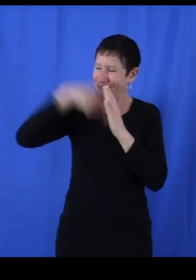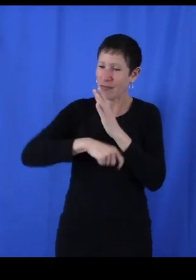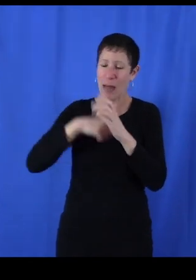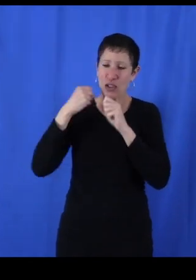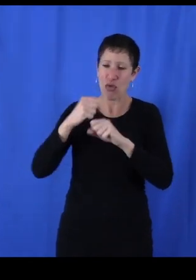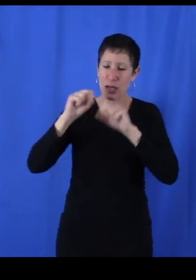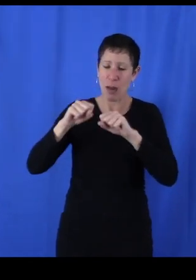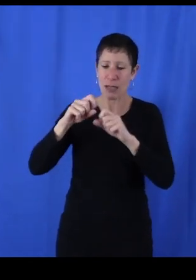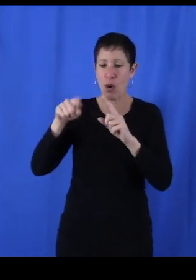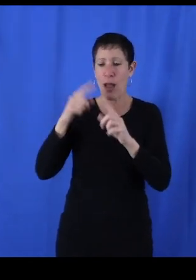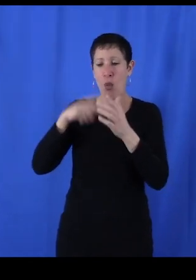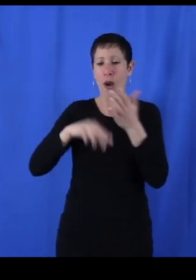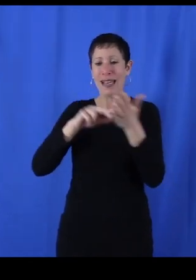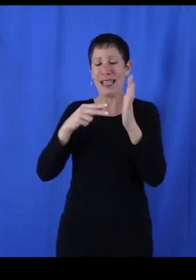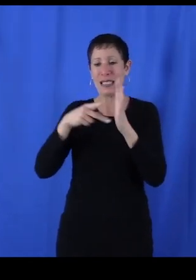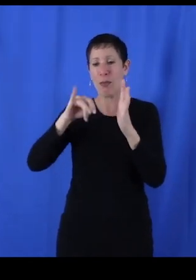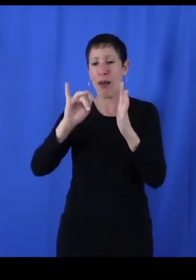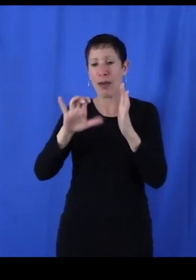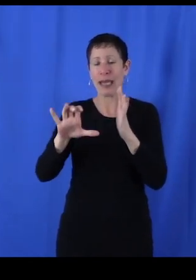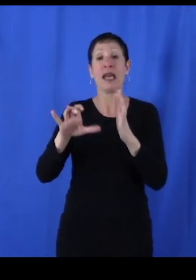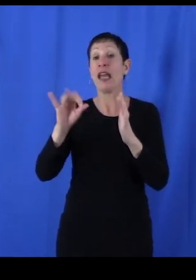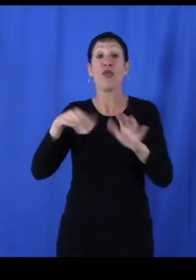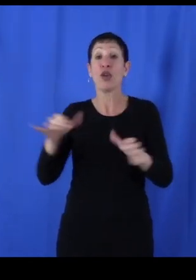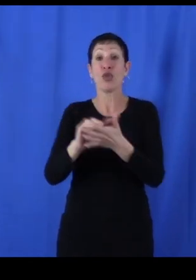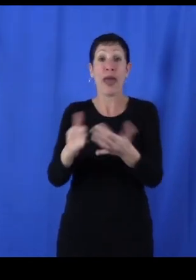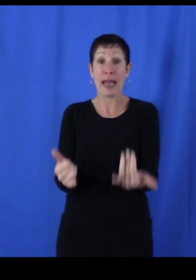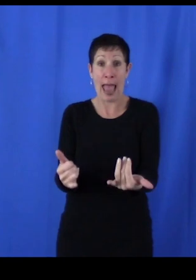is public, because if we don't do it, especially now,